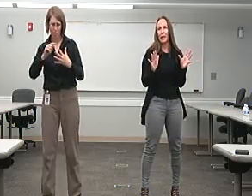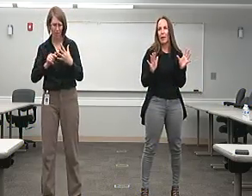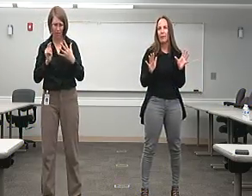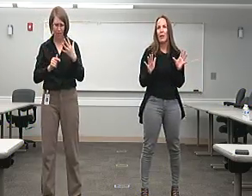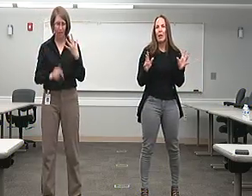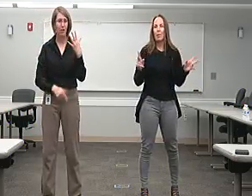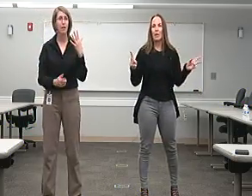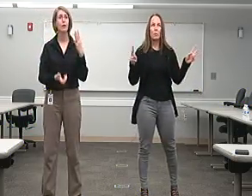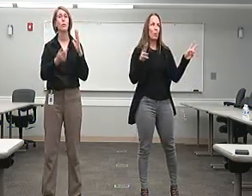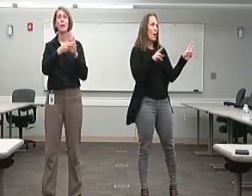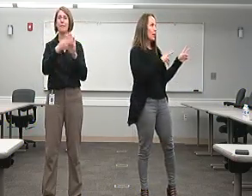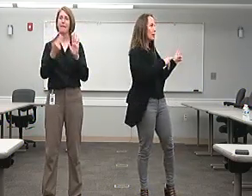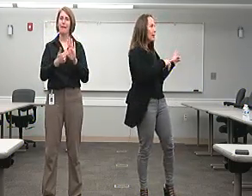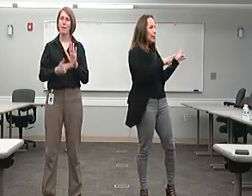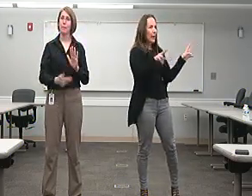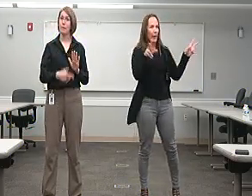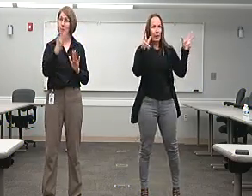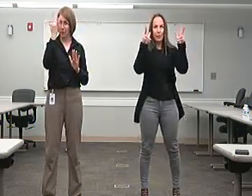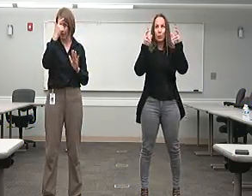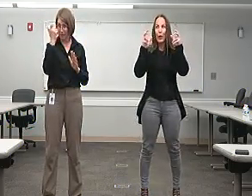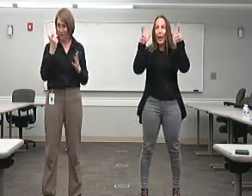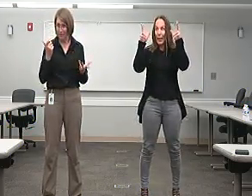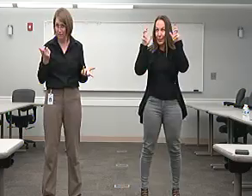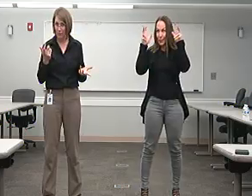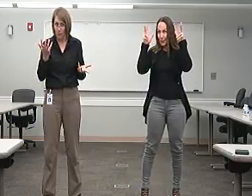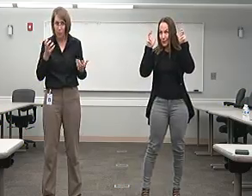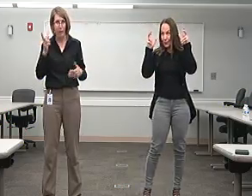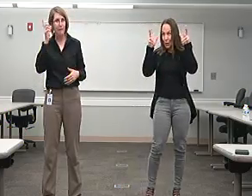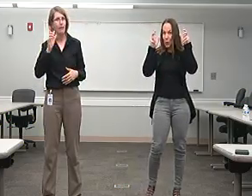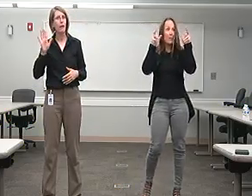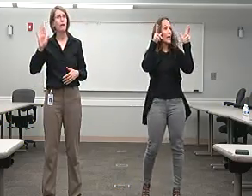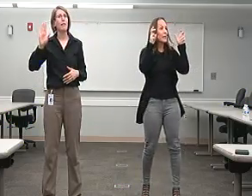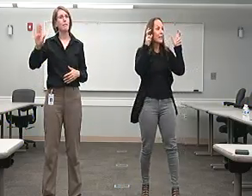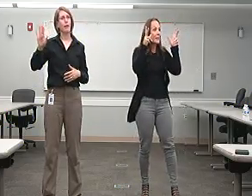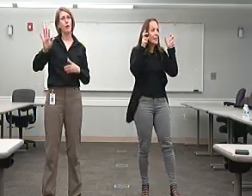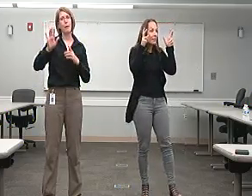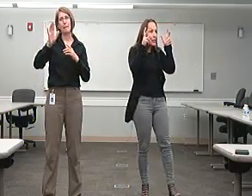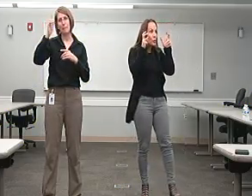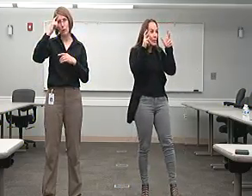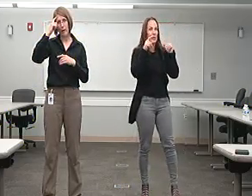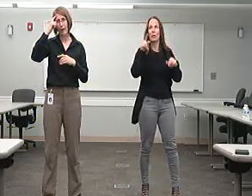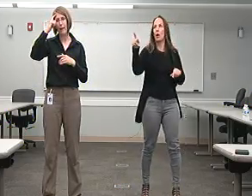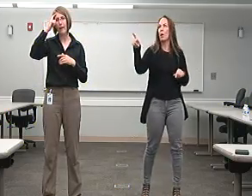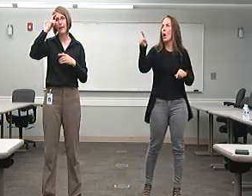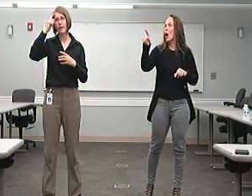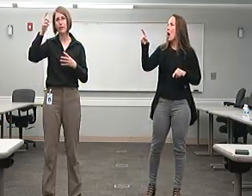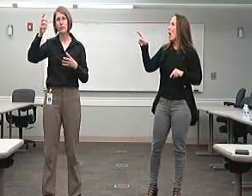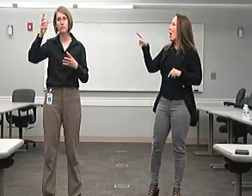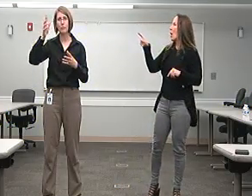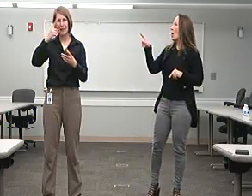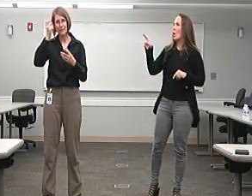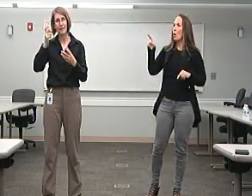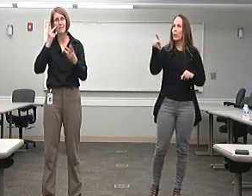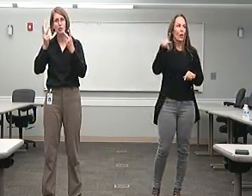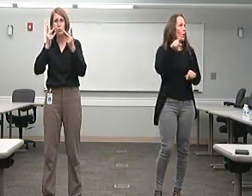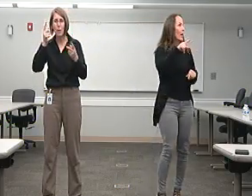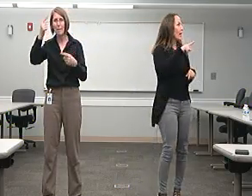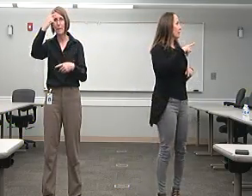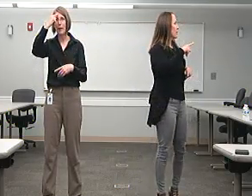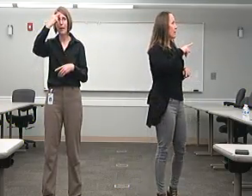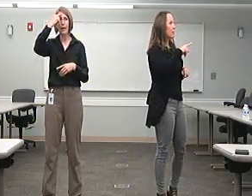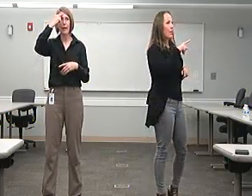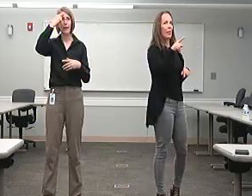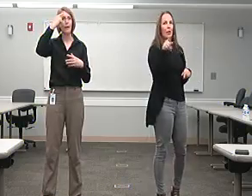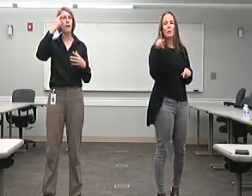we wanted Leah's brain, who takes things in visually, to go, oh, you know what? There's